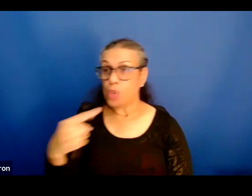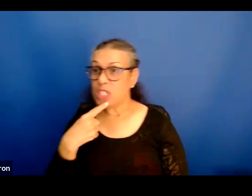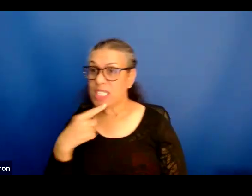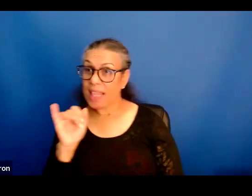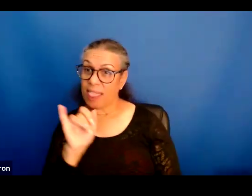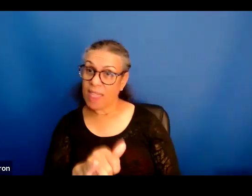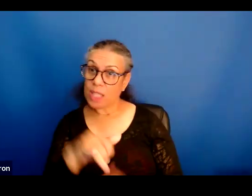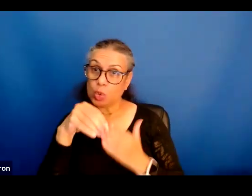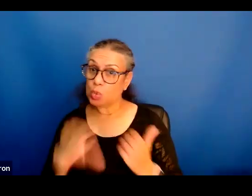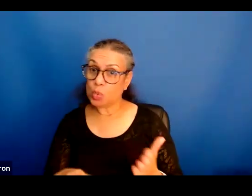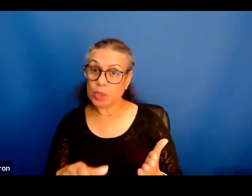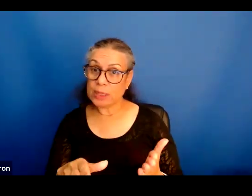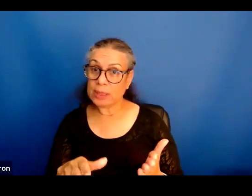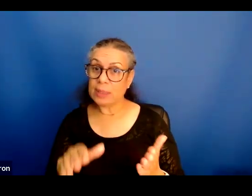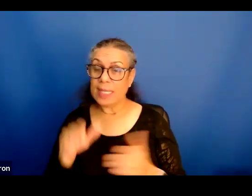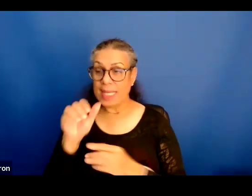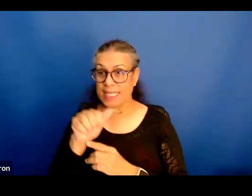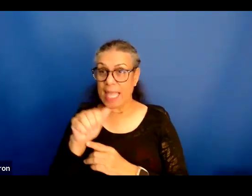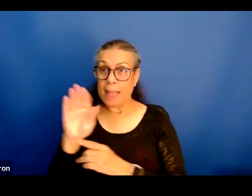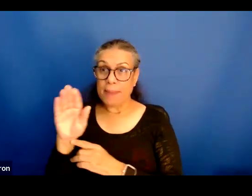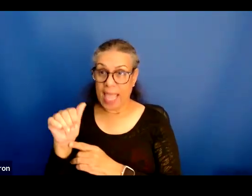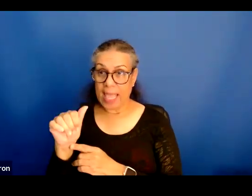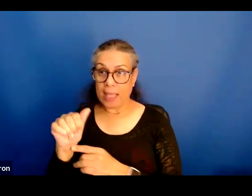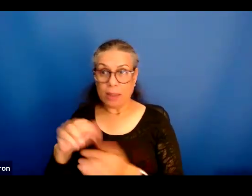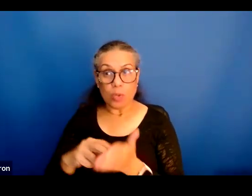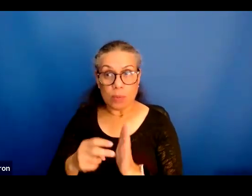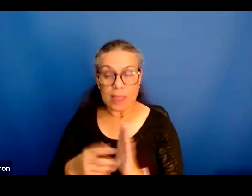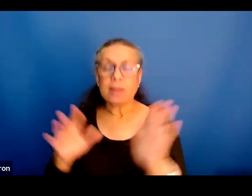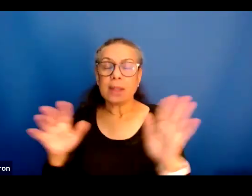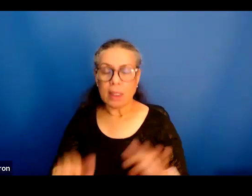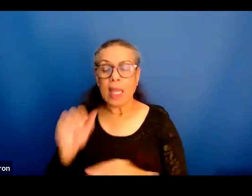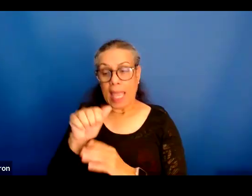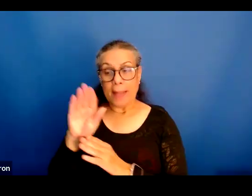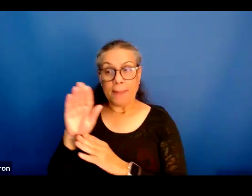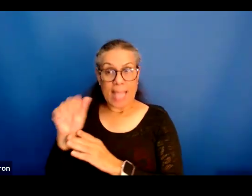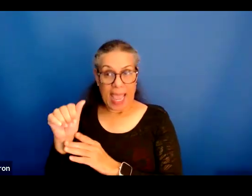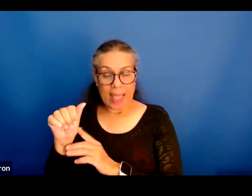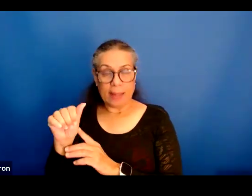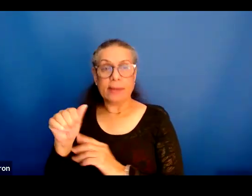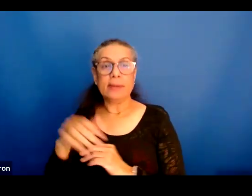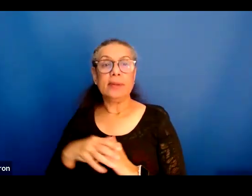student is ABA? Is that what yeah, so looking to see